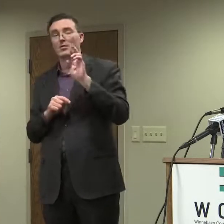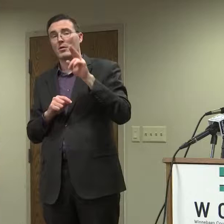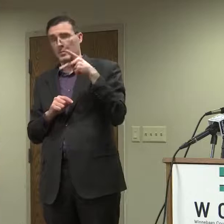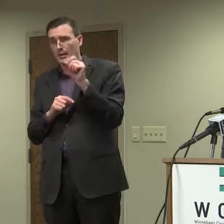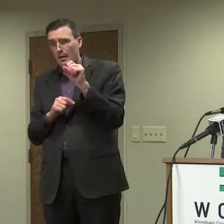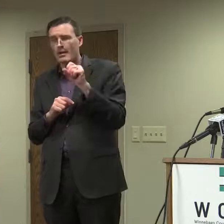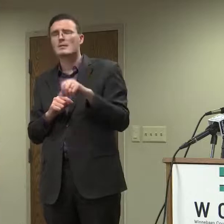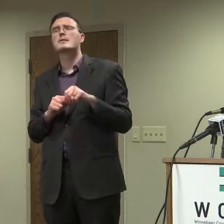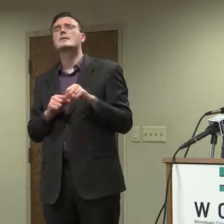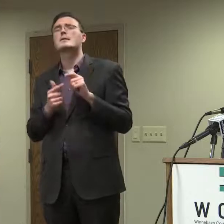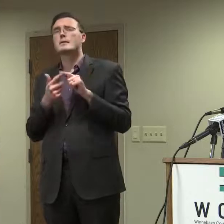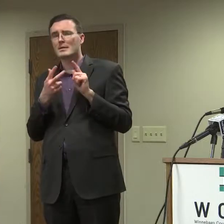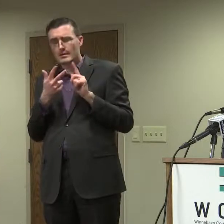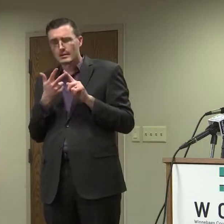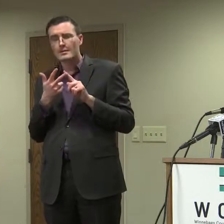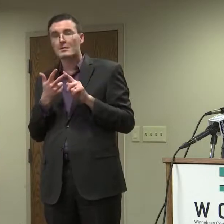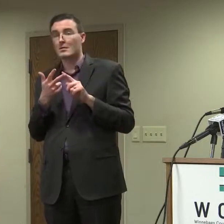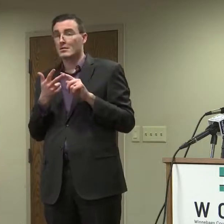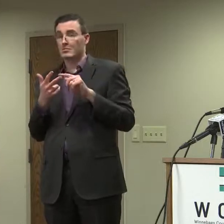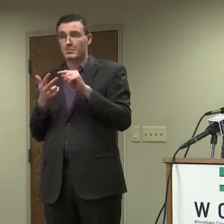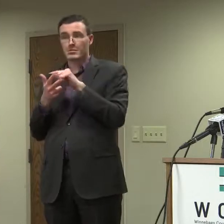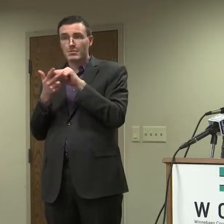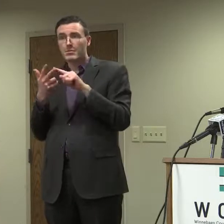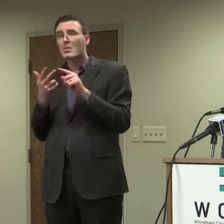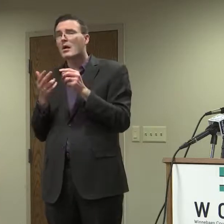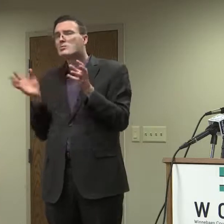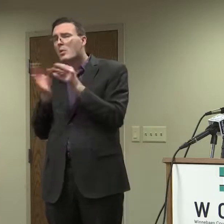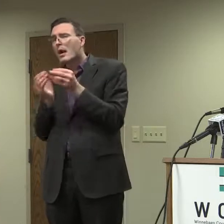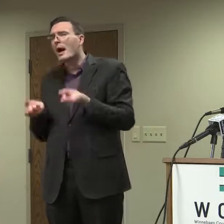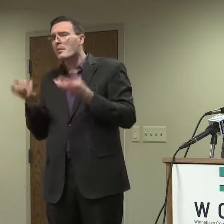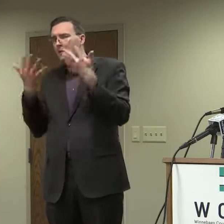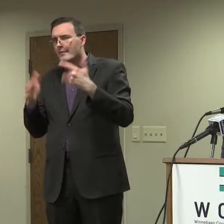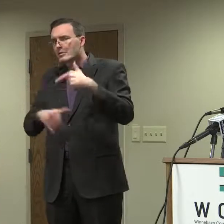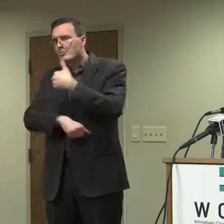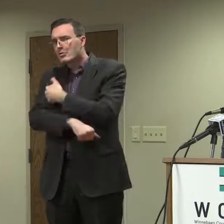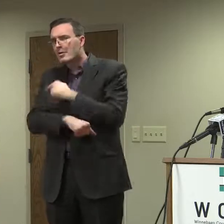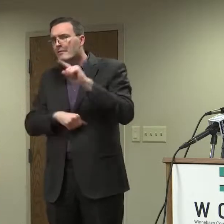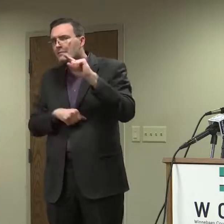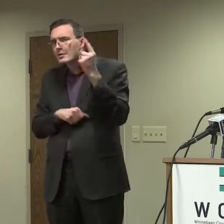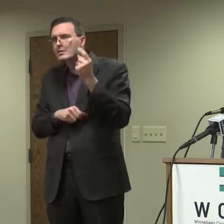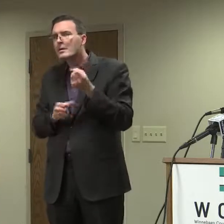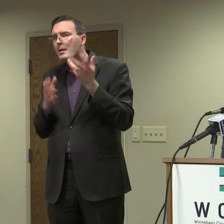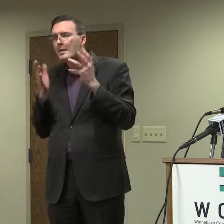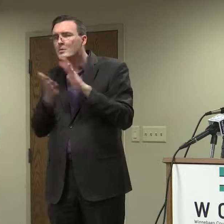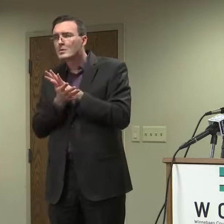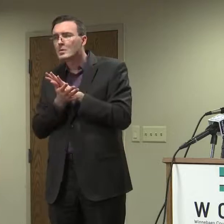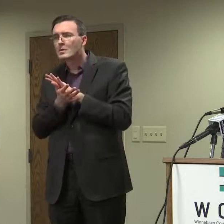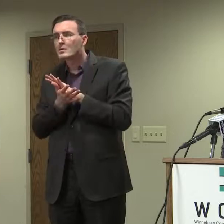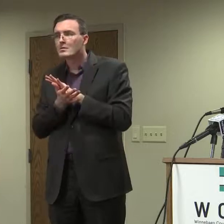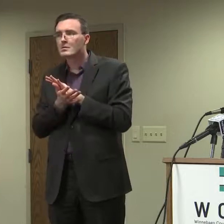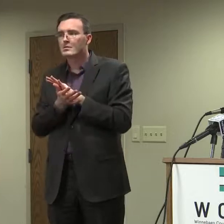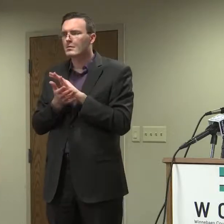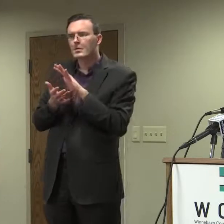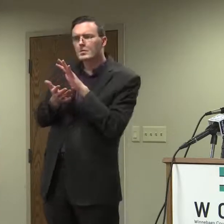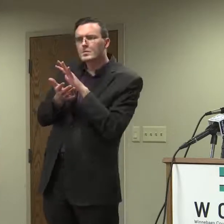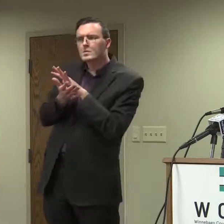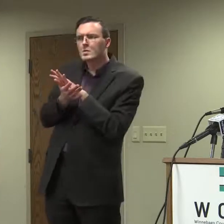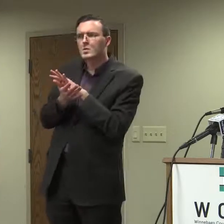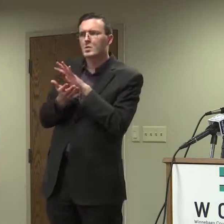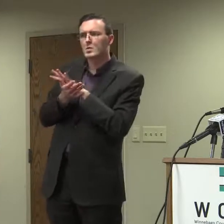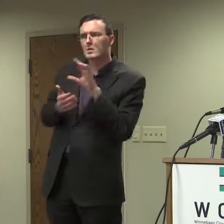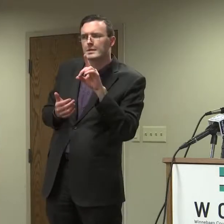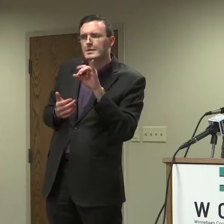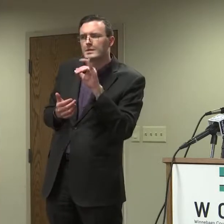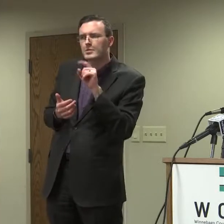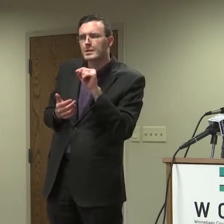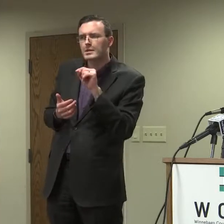area have been vaccinated for that first dose? Right now, how many schools or school districts have started? Like